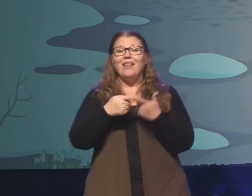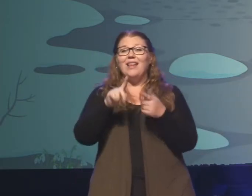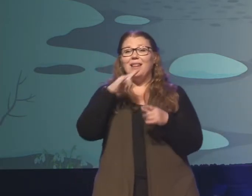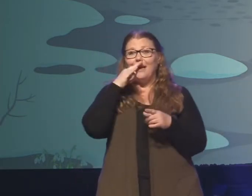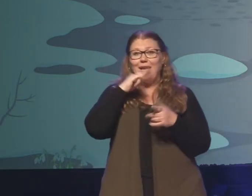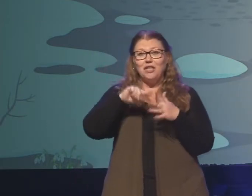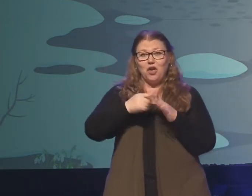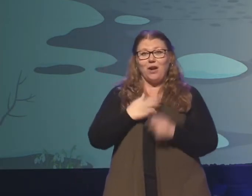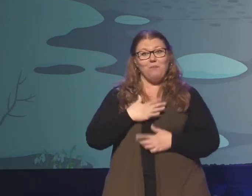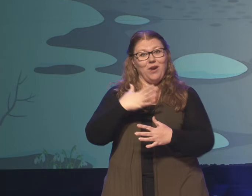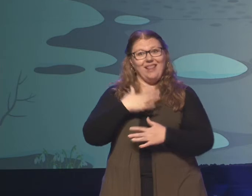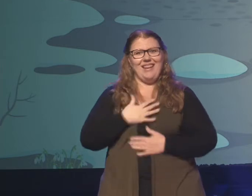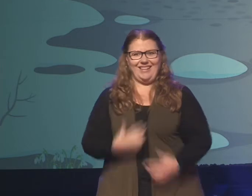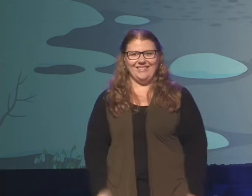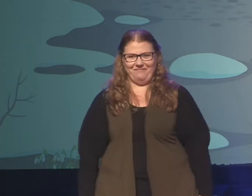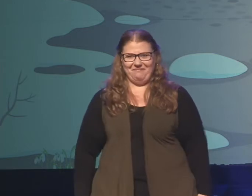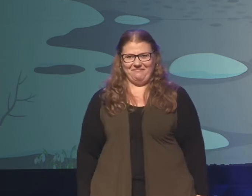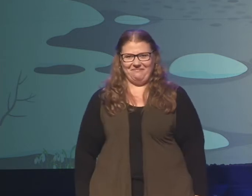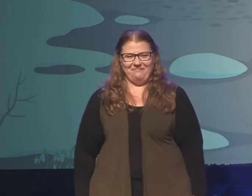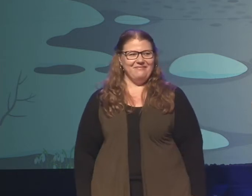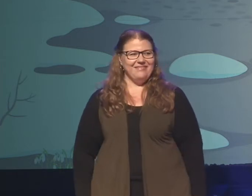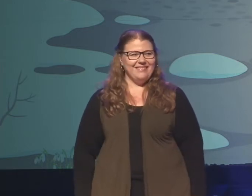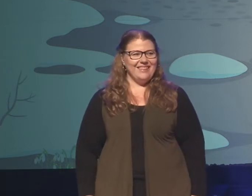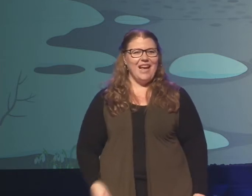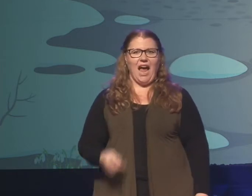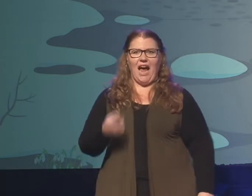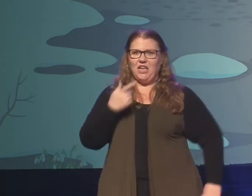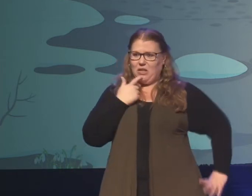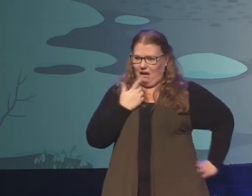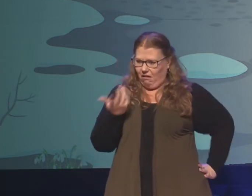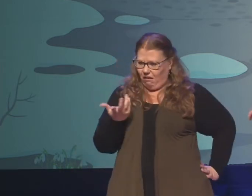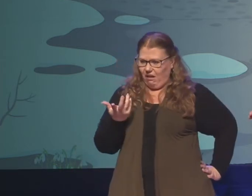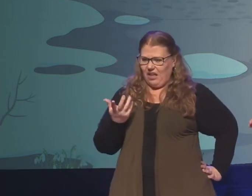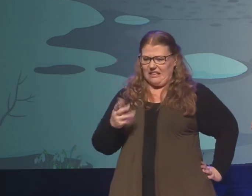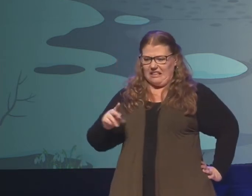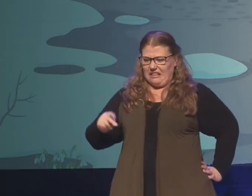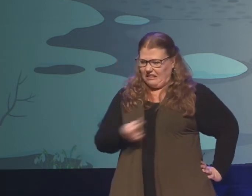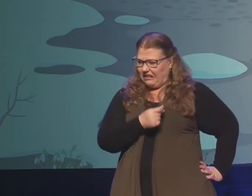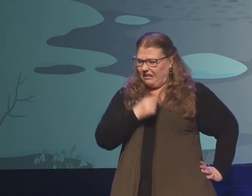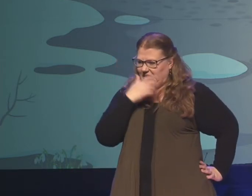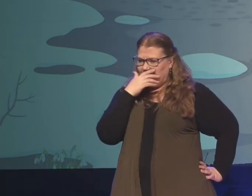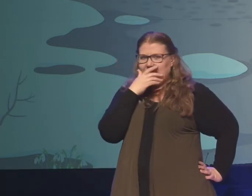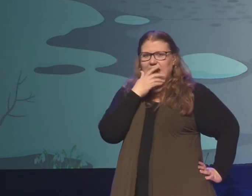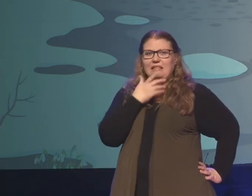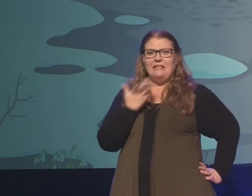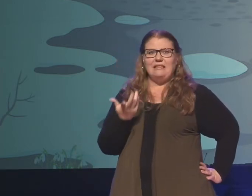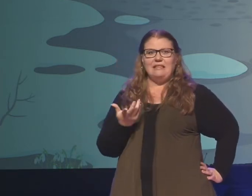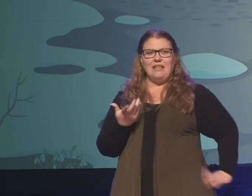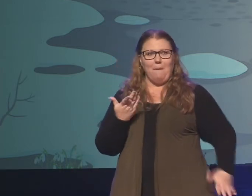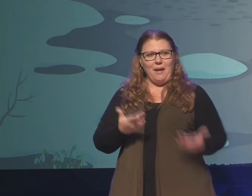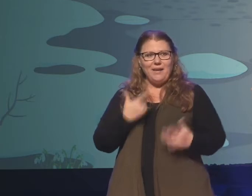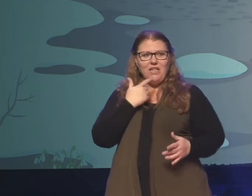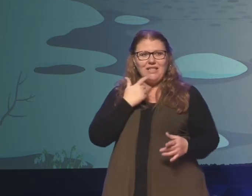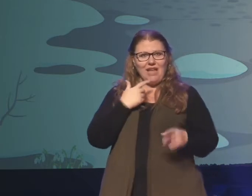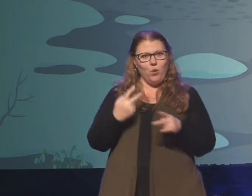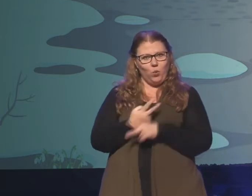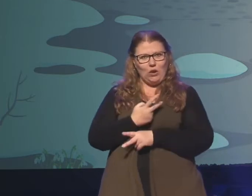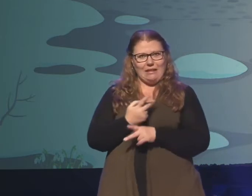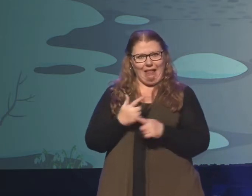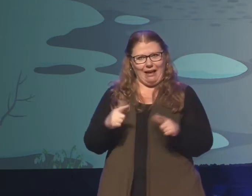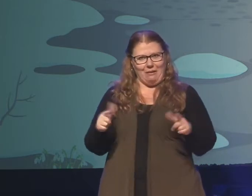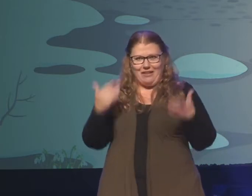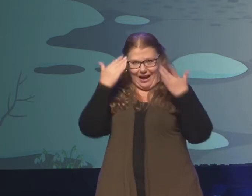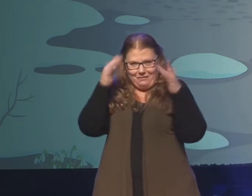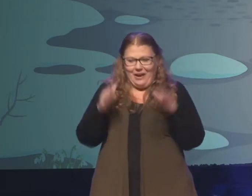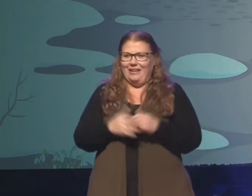started breathing. And you were like, oh, crud. Maybe you said even worse language,